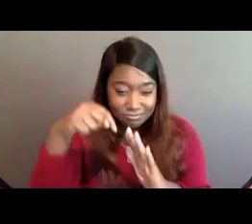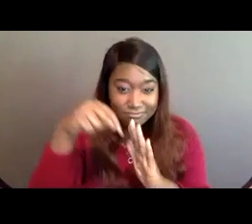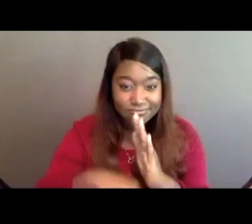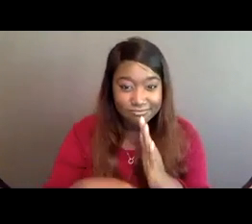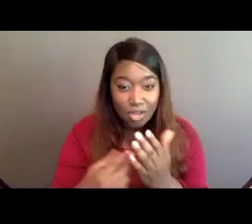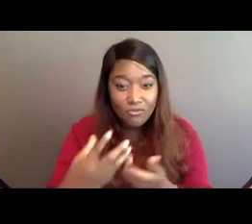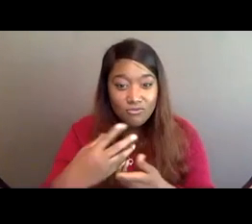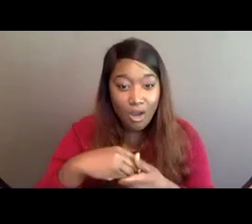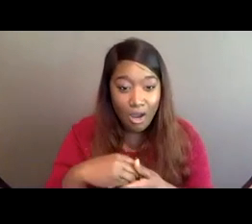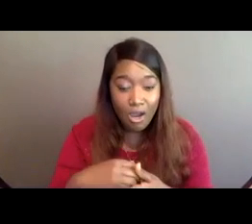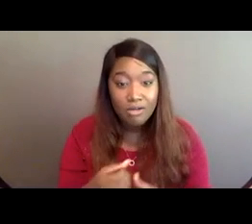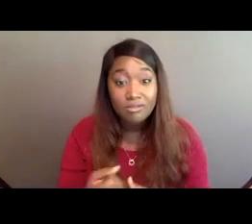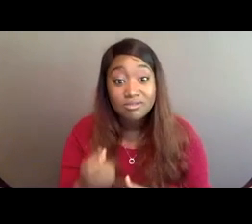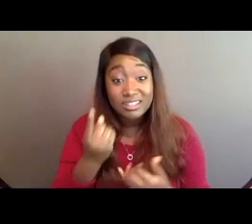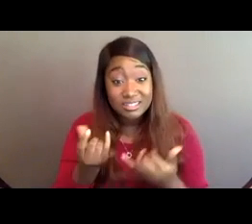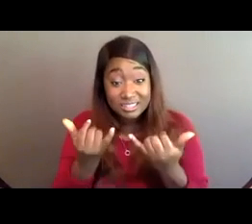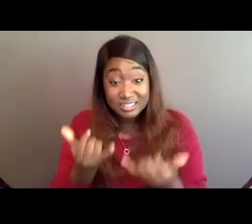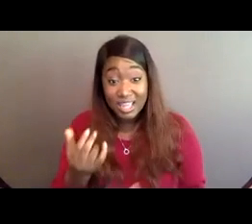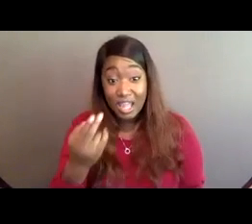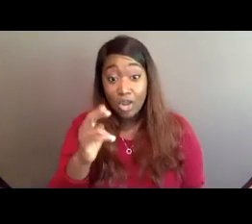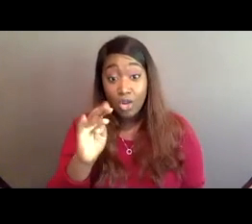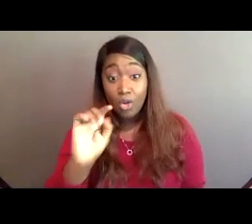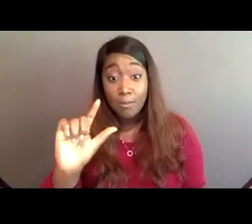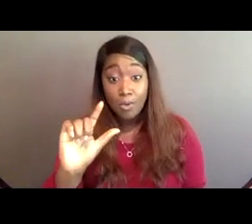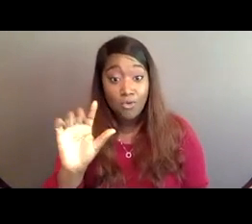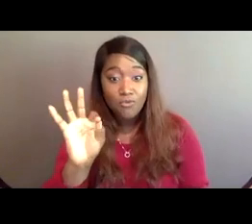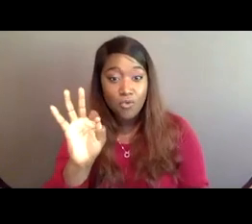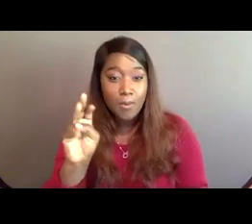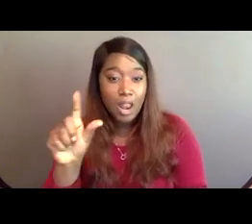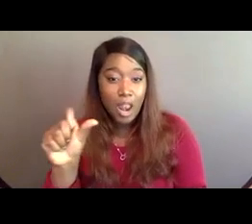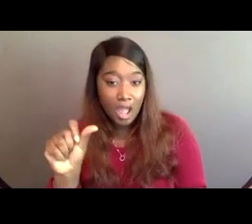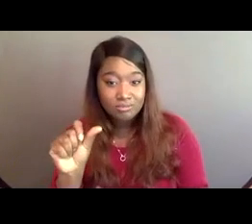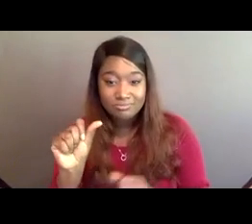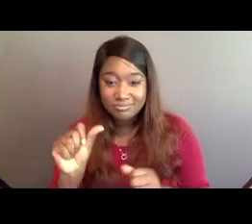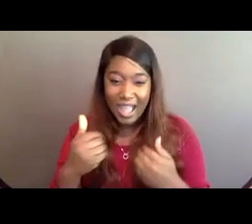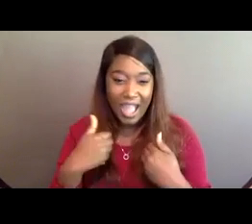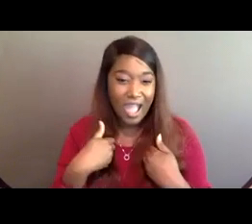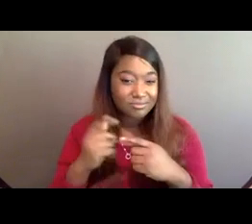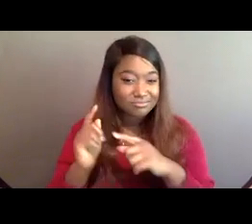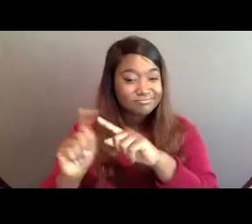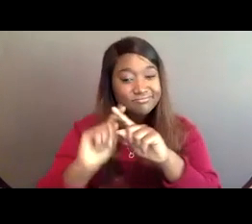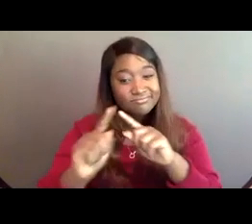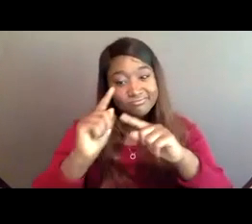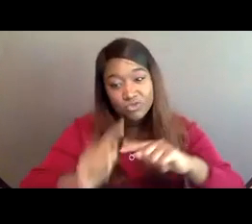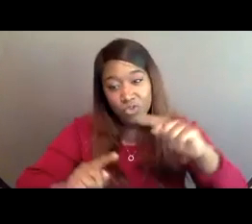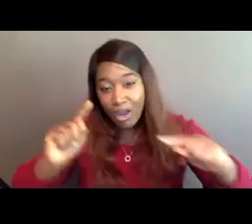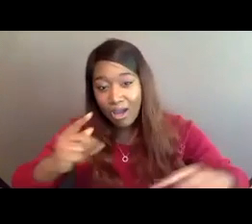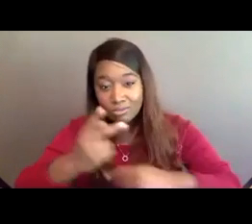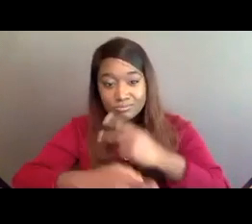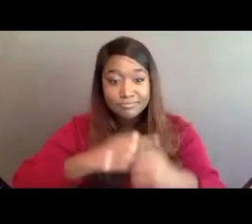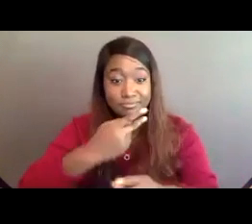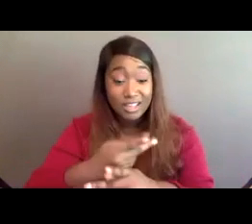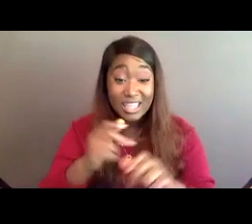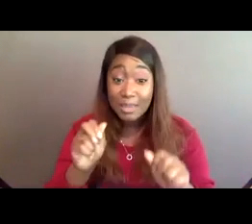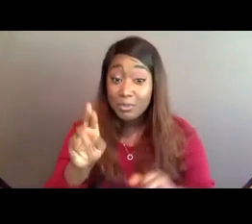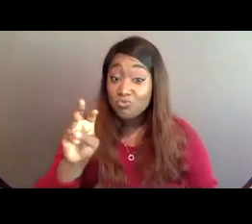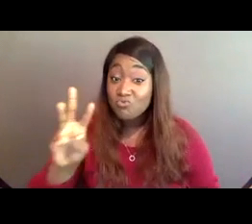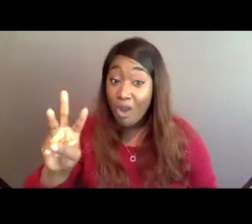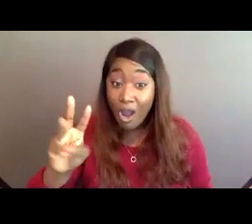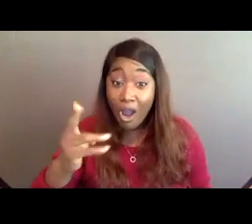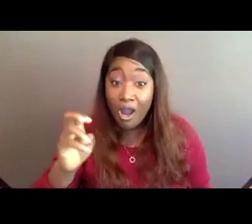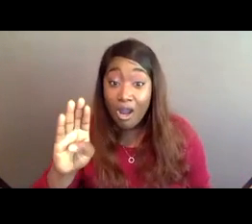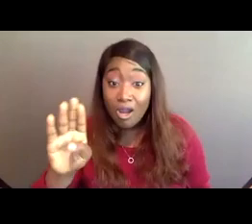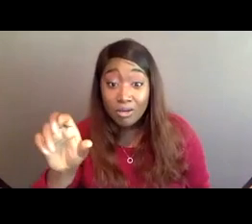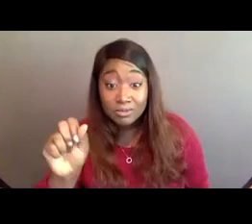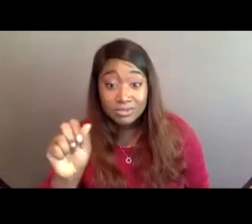dispensed in a variety of forms. You can get them raw and cook them at home, or have them cooked for you at the Chinese herbal pharmacy. The one that